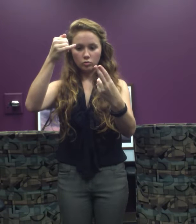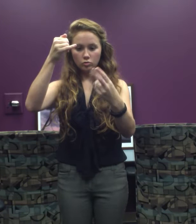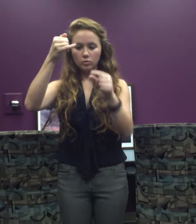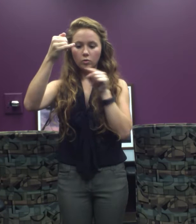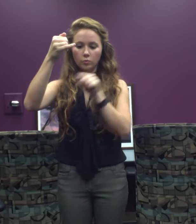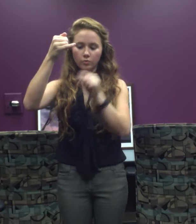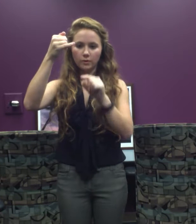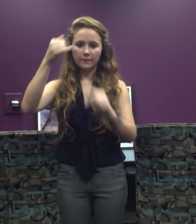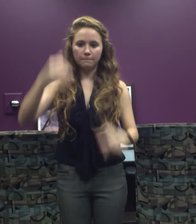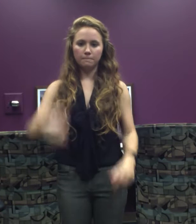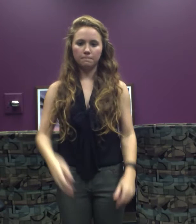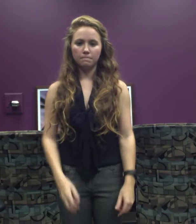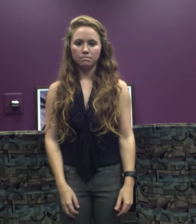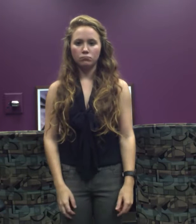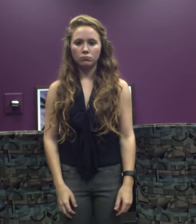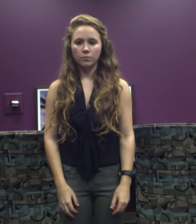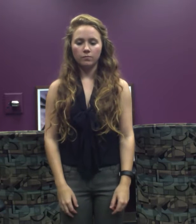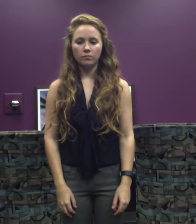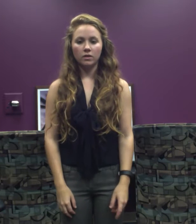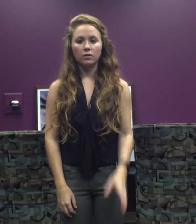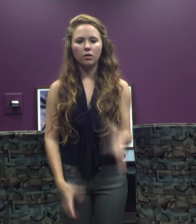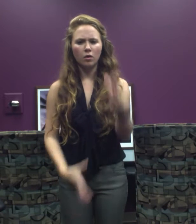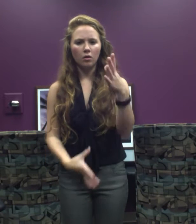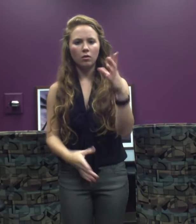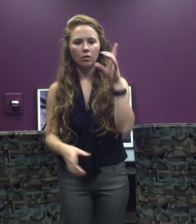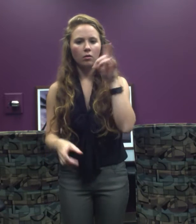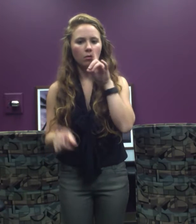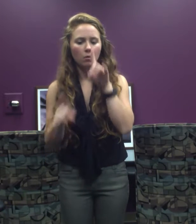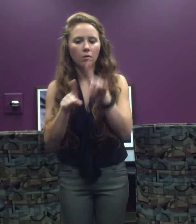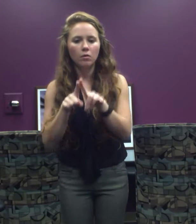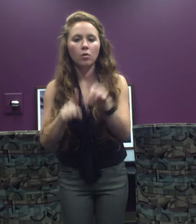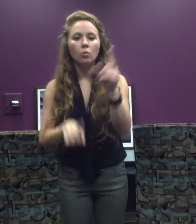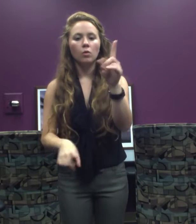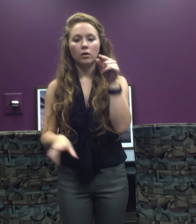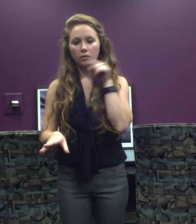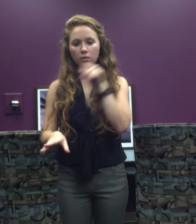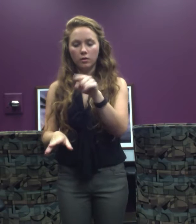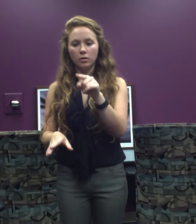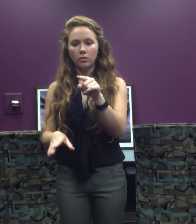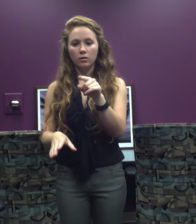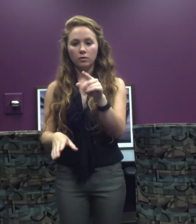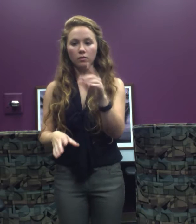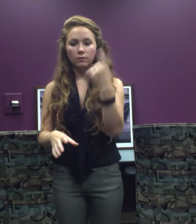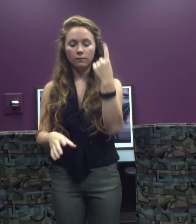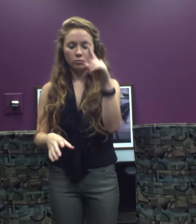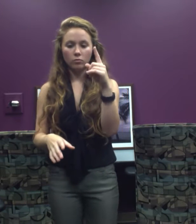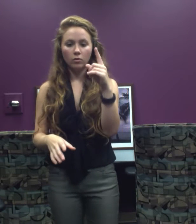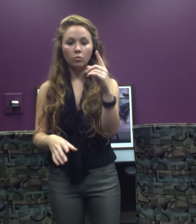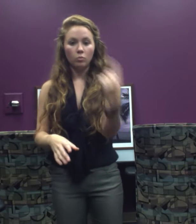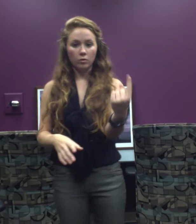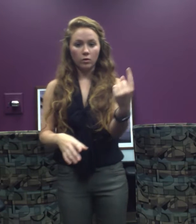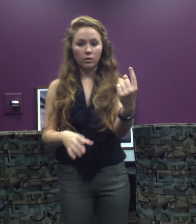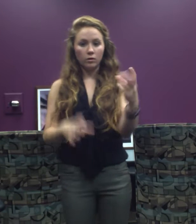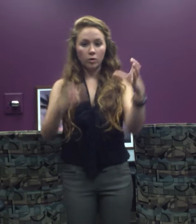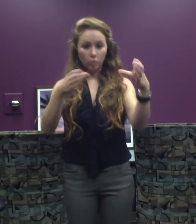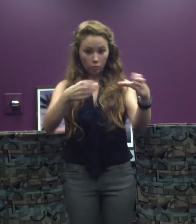Notice we're only putting 1 dot per cube. We're not putting little dots on every line that you see. But it will be. But it isn't yet.